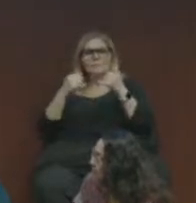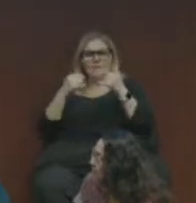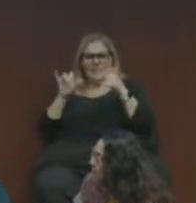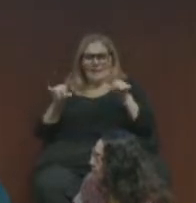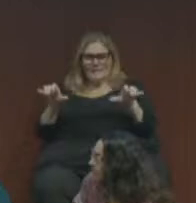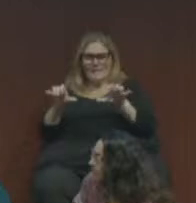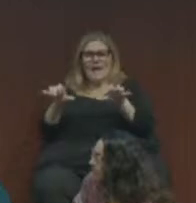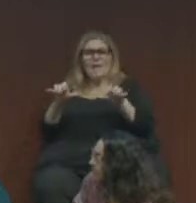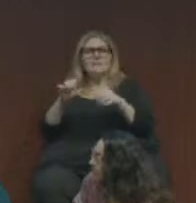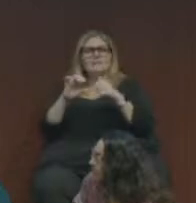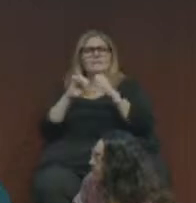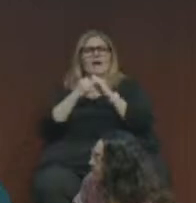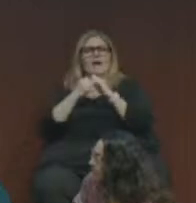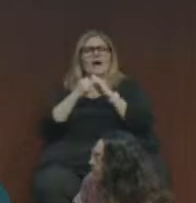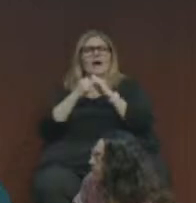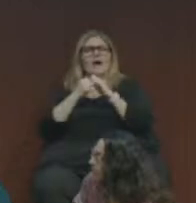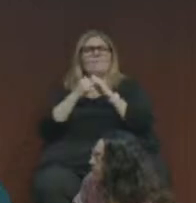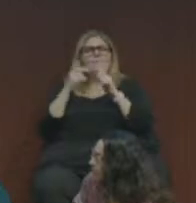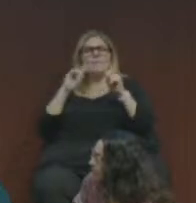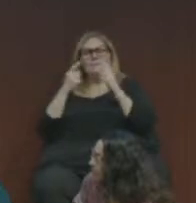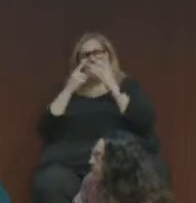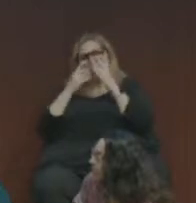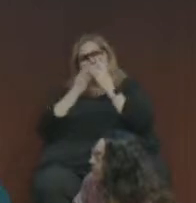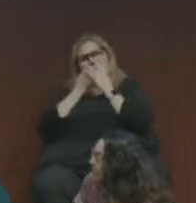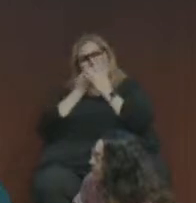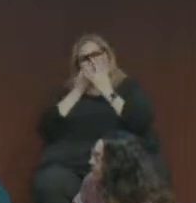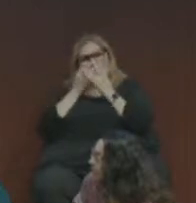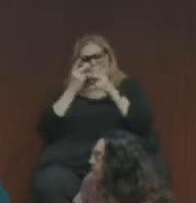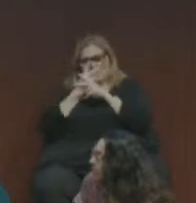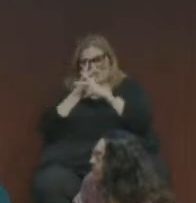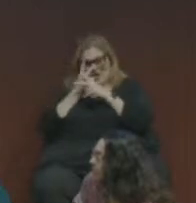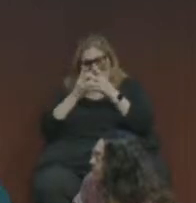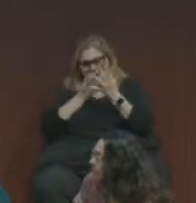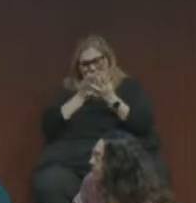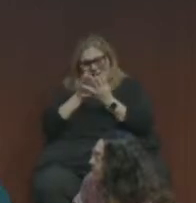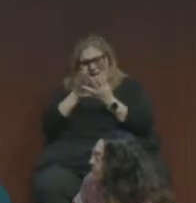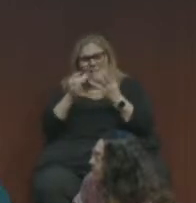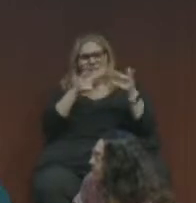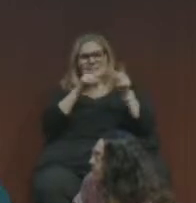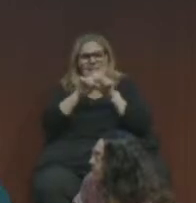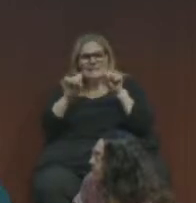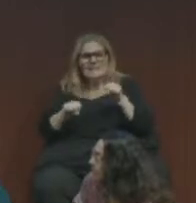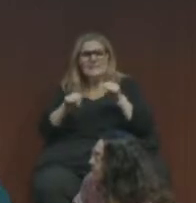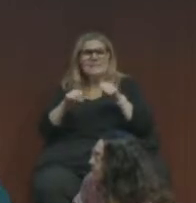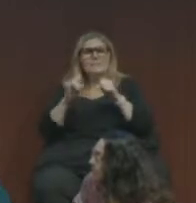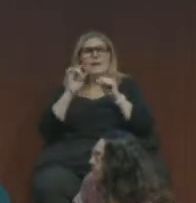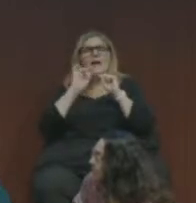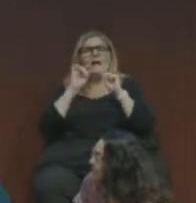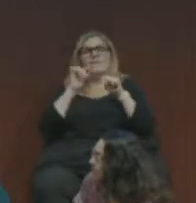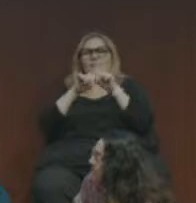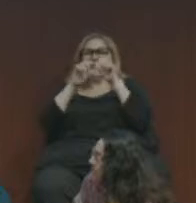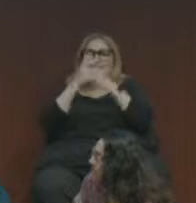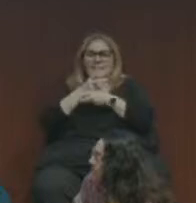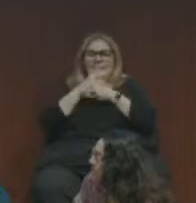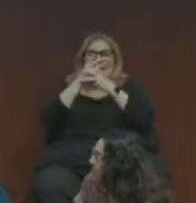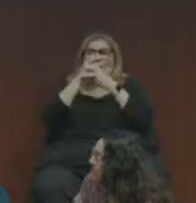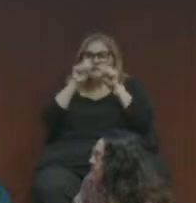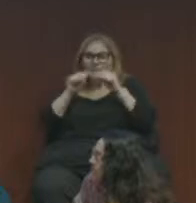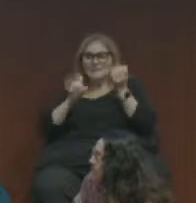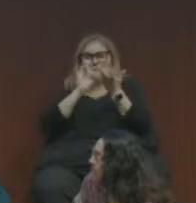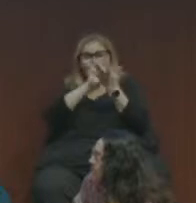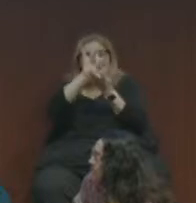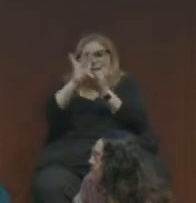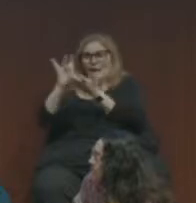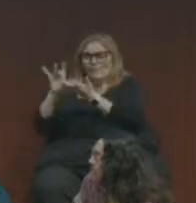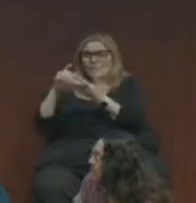act of how people are navigating the crisis and the annihilation of care systems in a place of